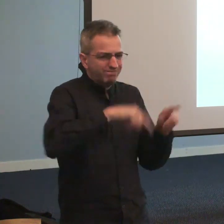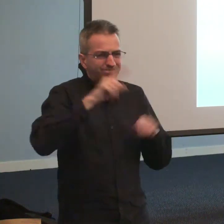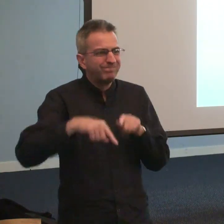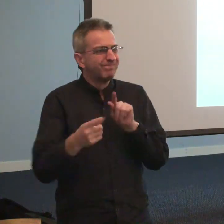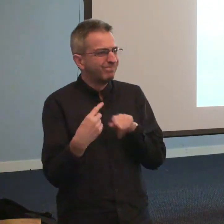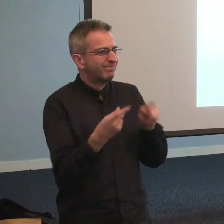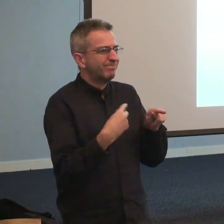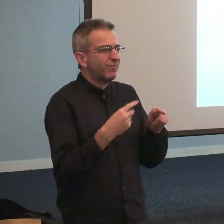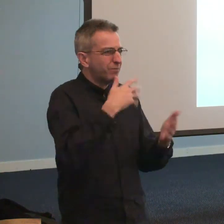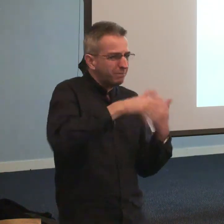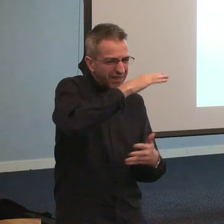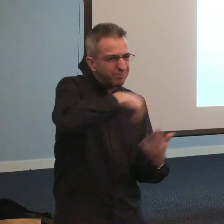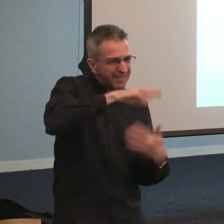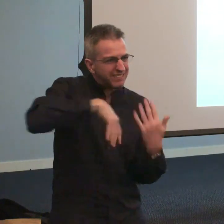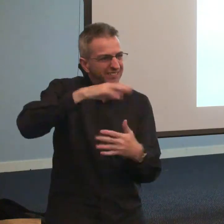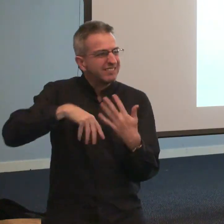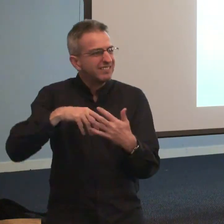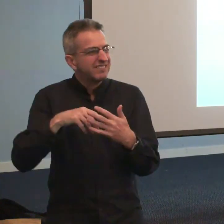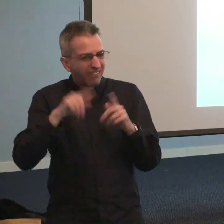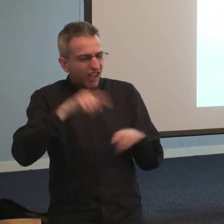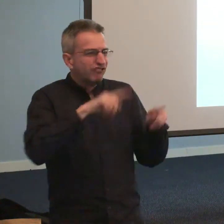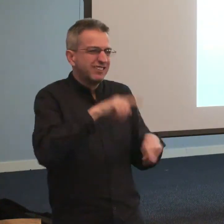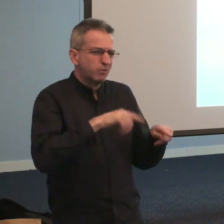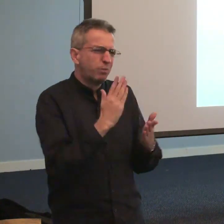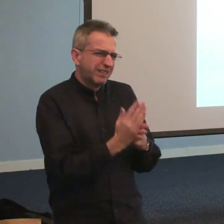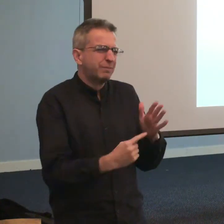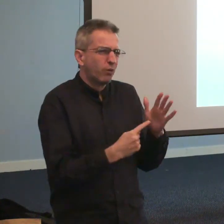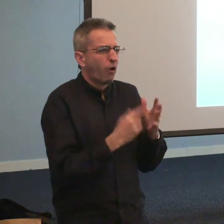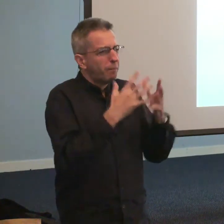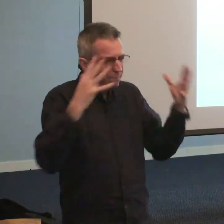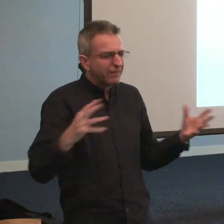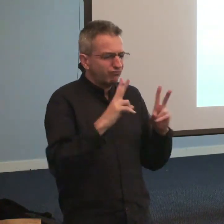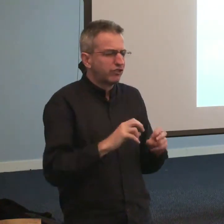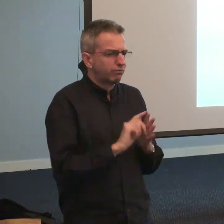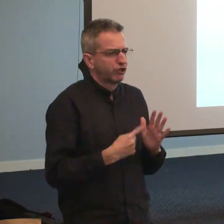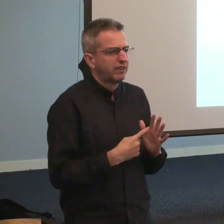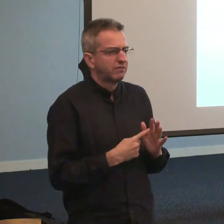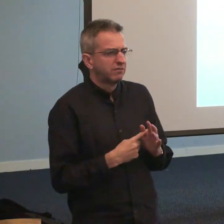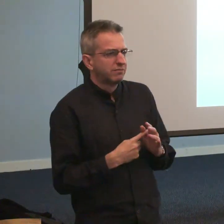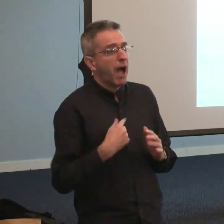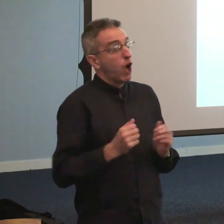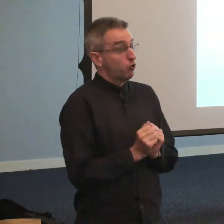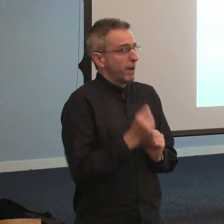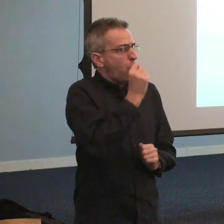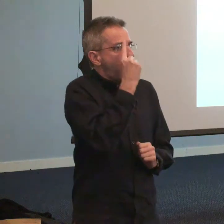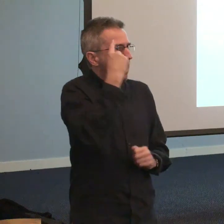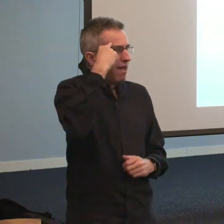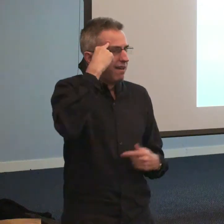you're right. I mean, we maybe could have included more people from a more diverse range of backgrounds, and that would be very important if it was a bigger